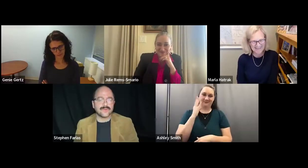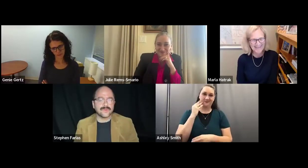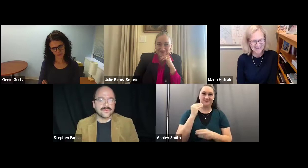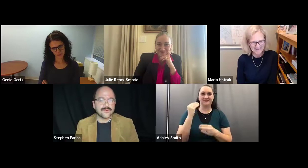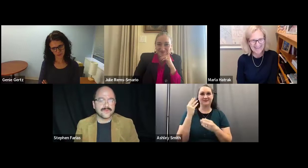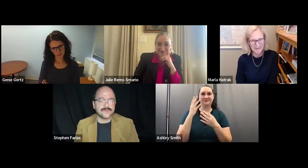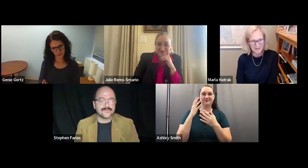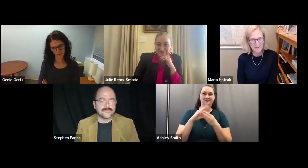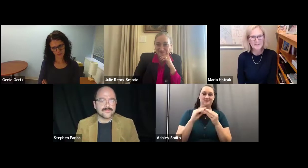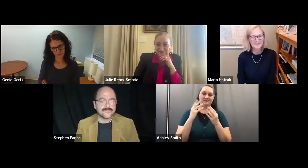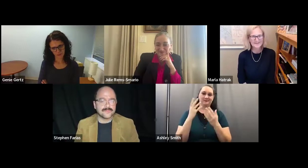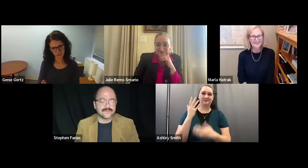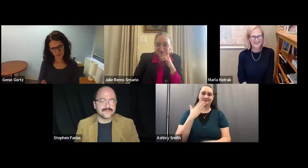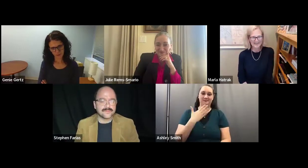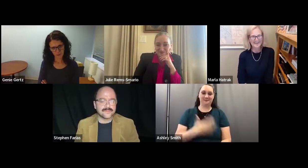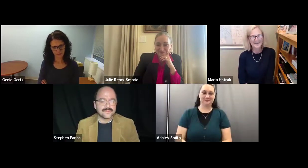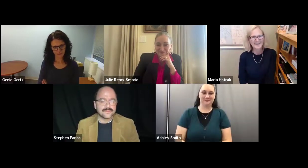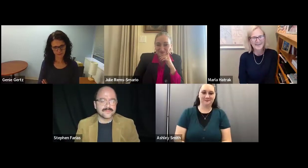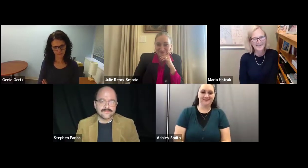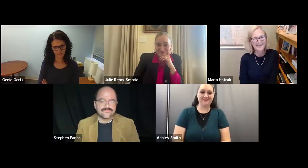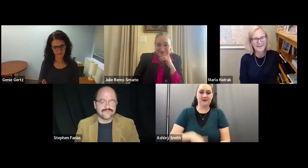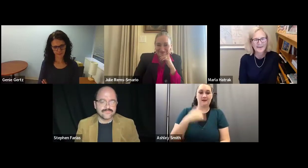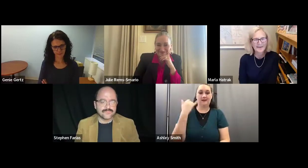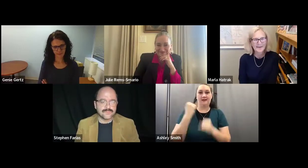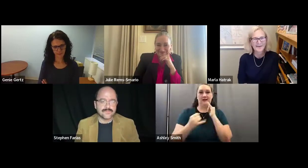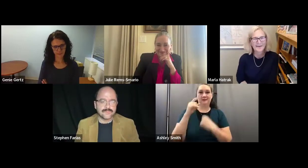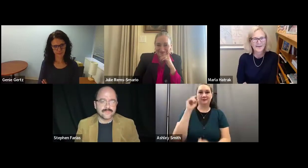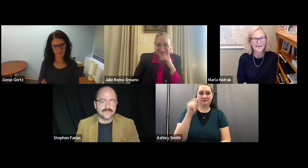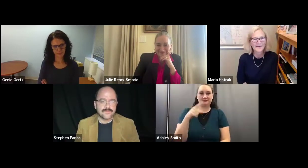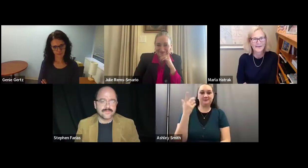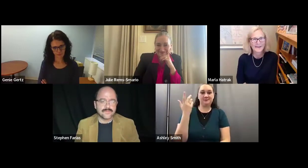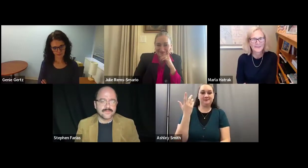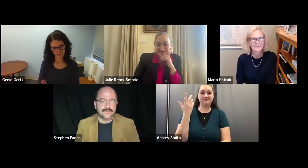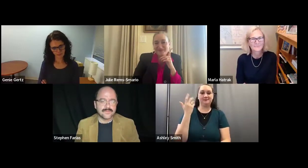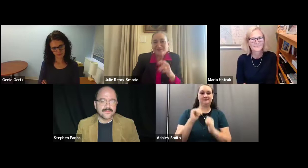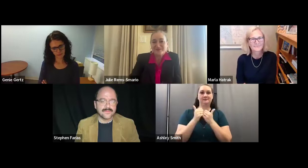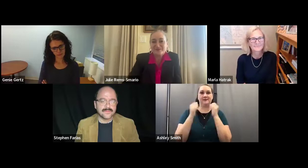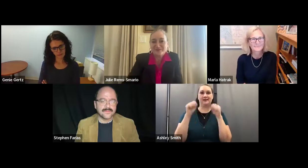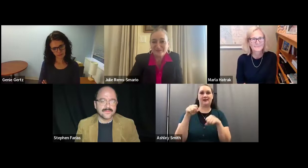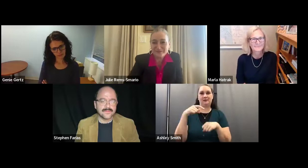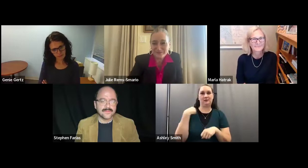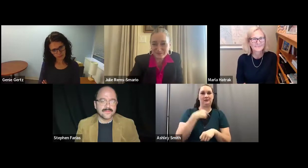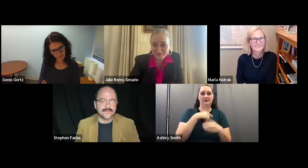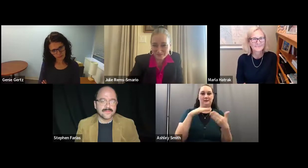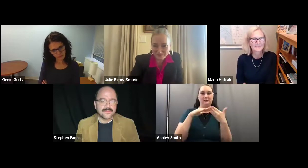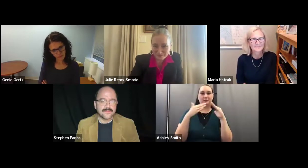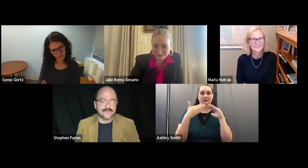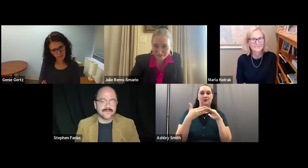last question. I appreciate all of your experience. So how